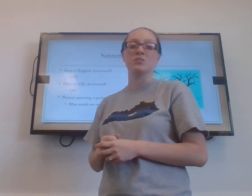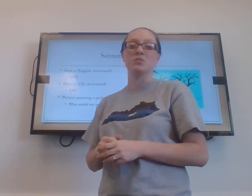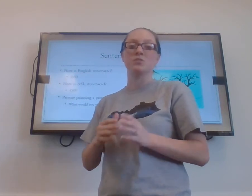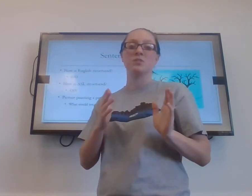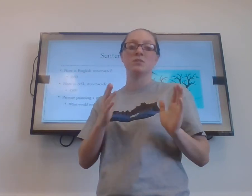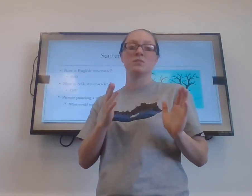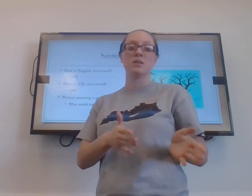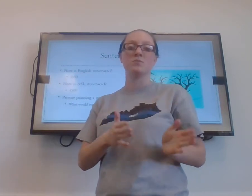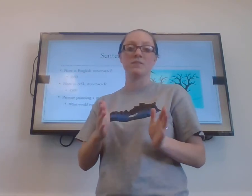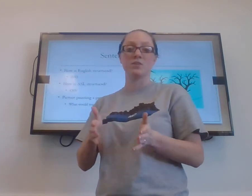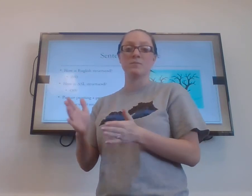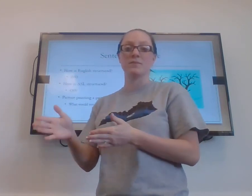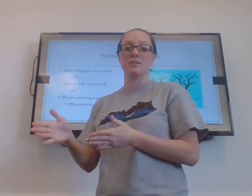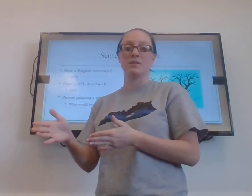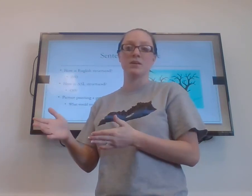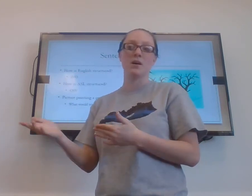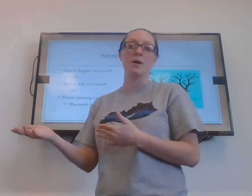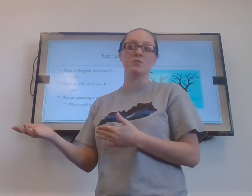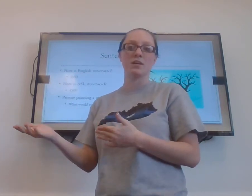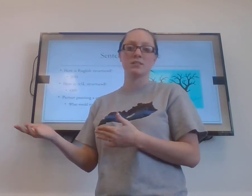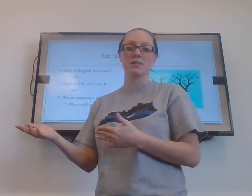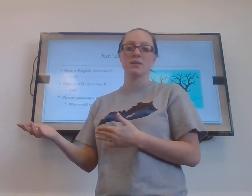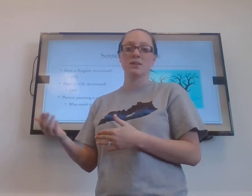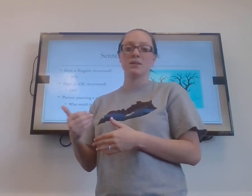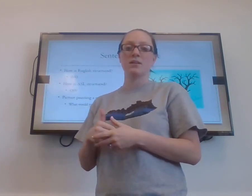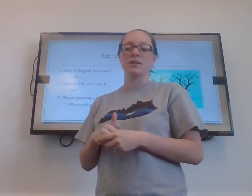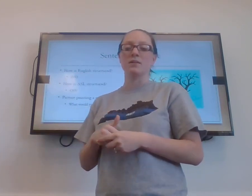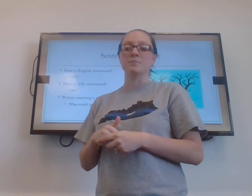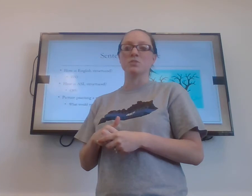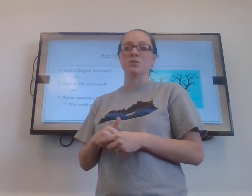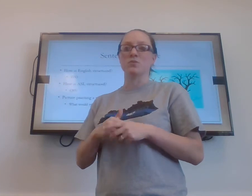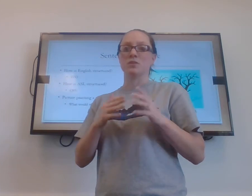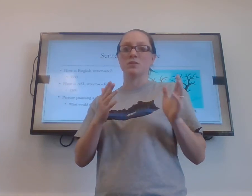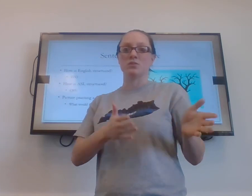do subject, verb, object. So the